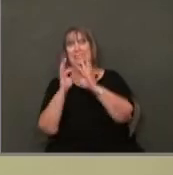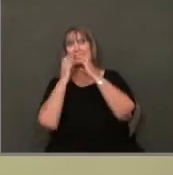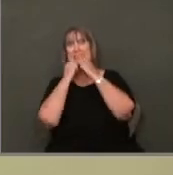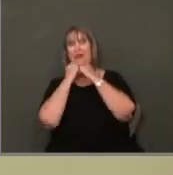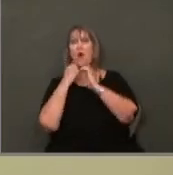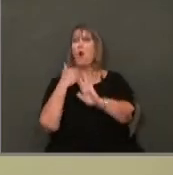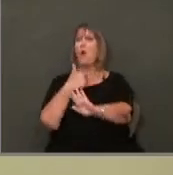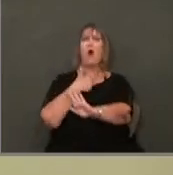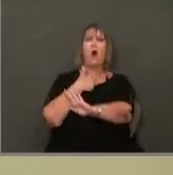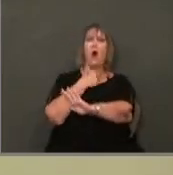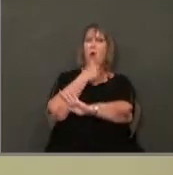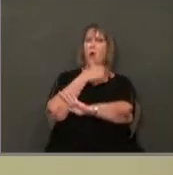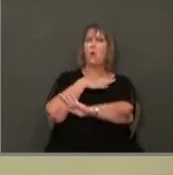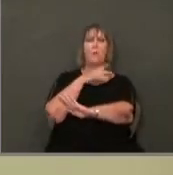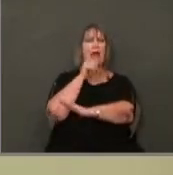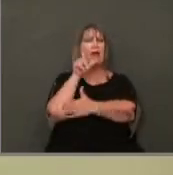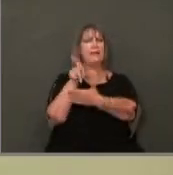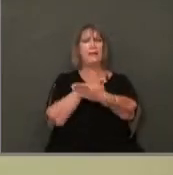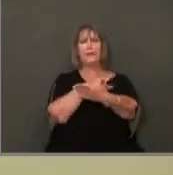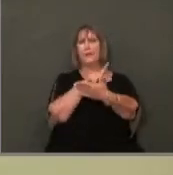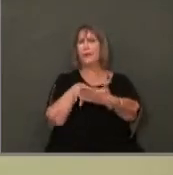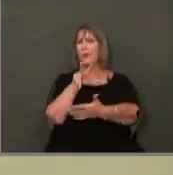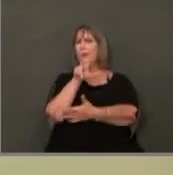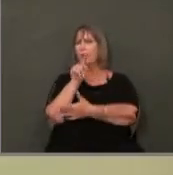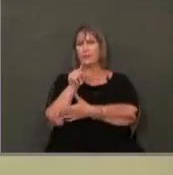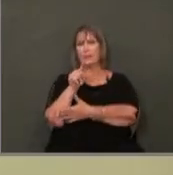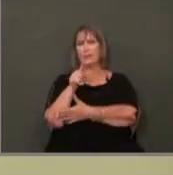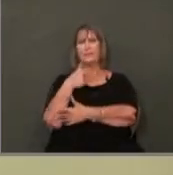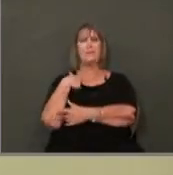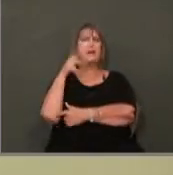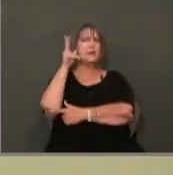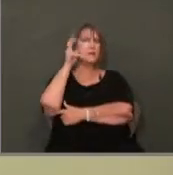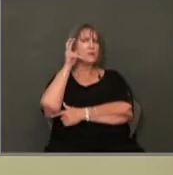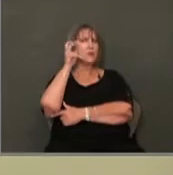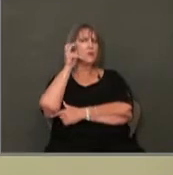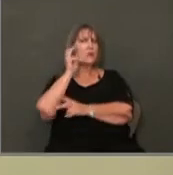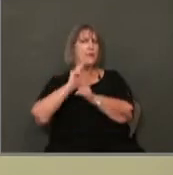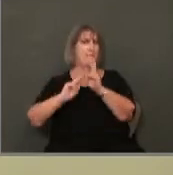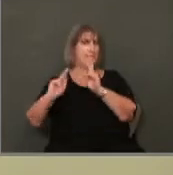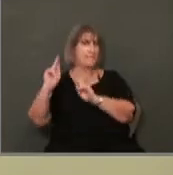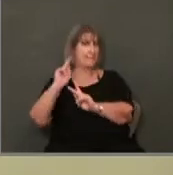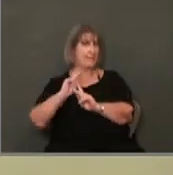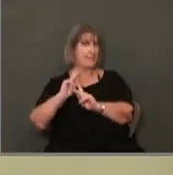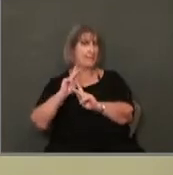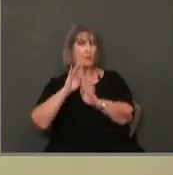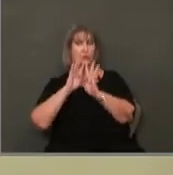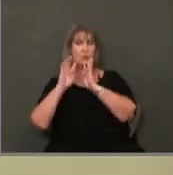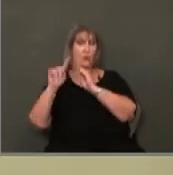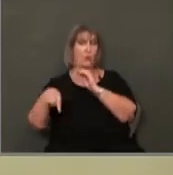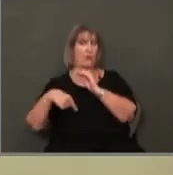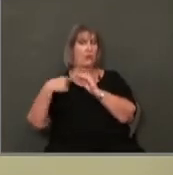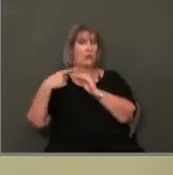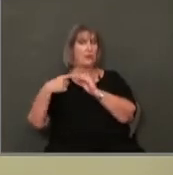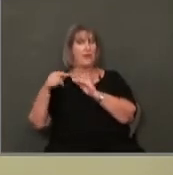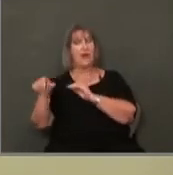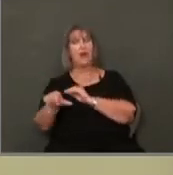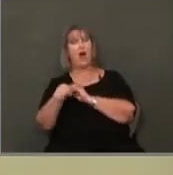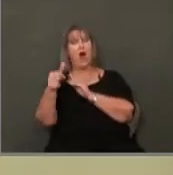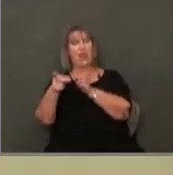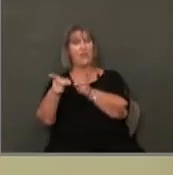overheard that one person that is in charge of one of the less affluent district is